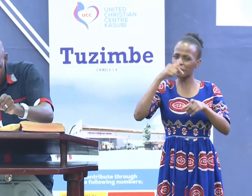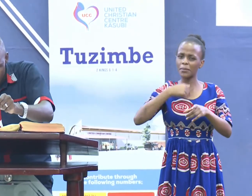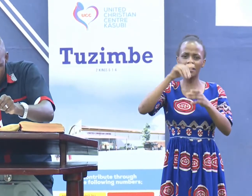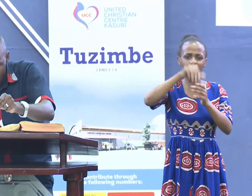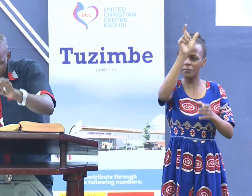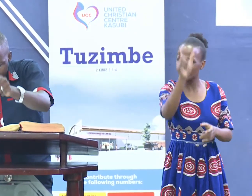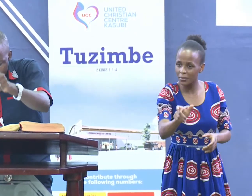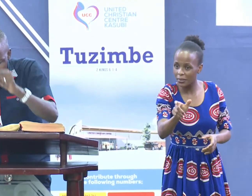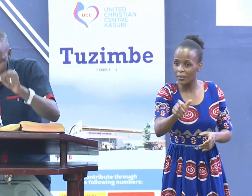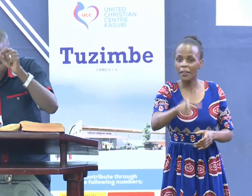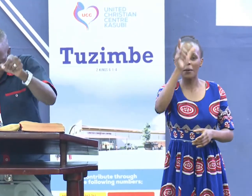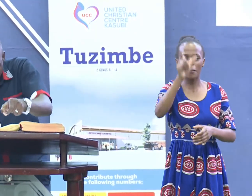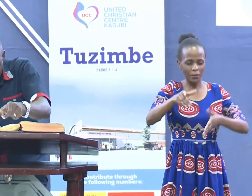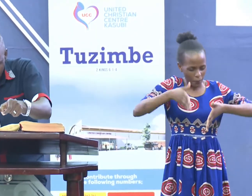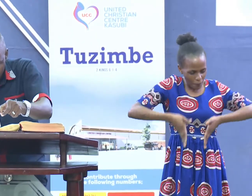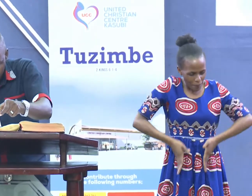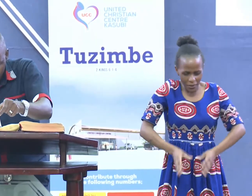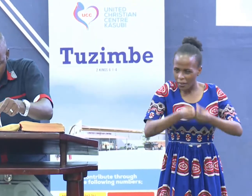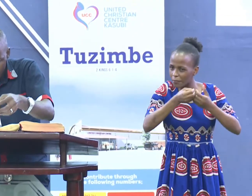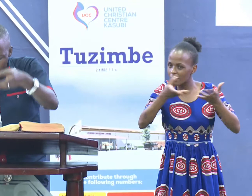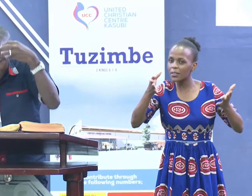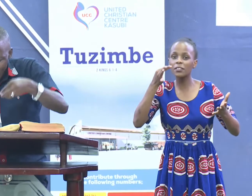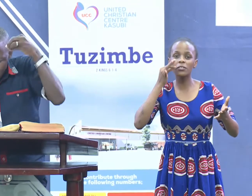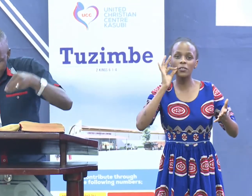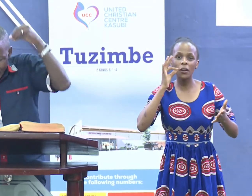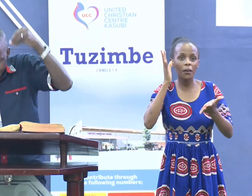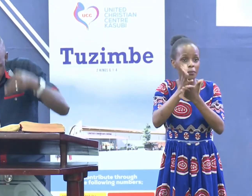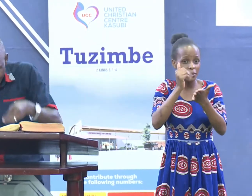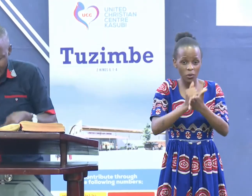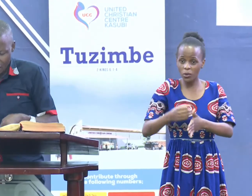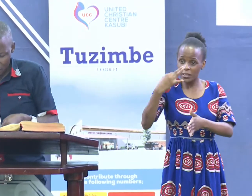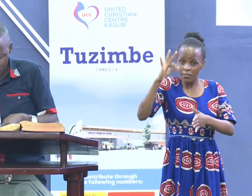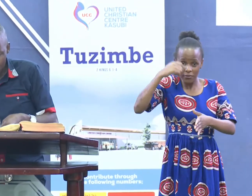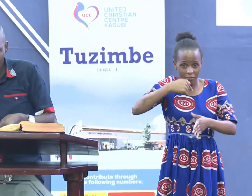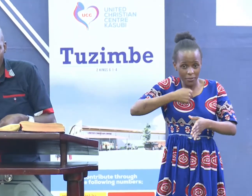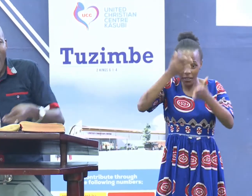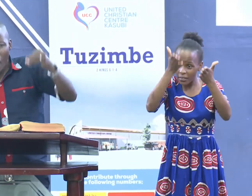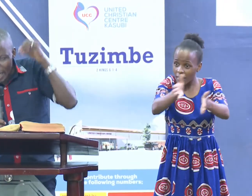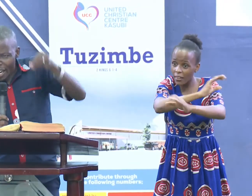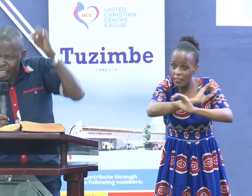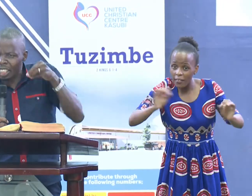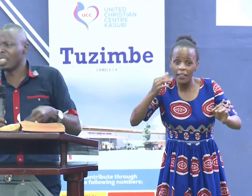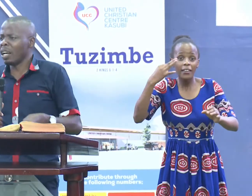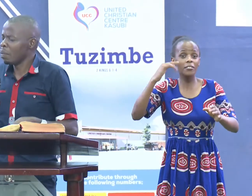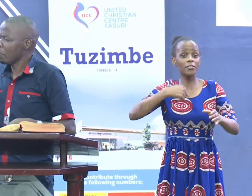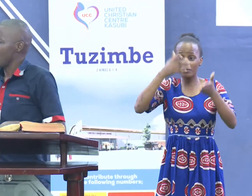and I in him bears much fruit. For without me,